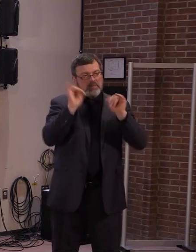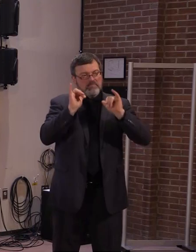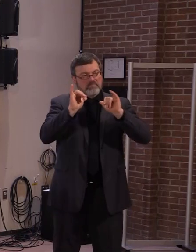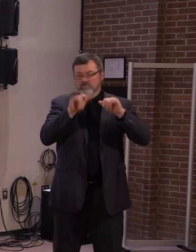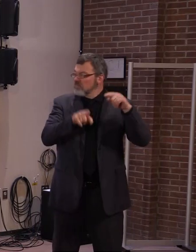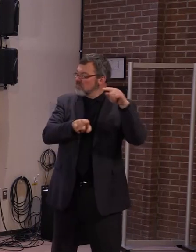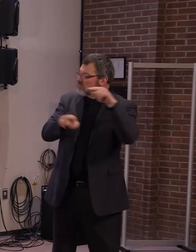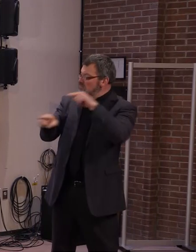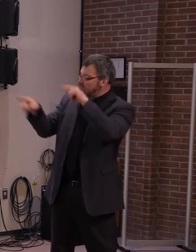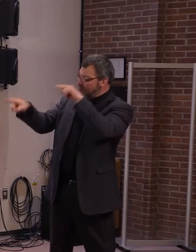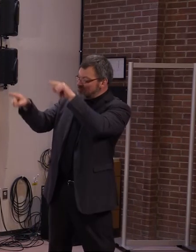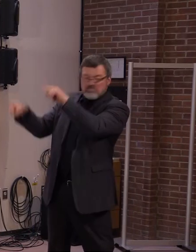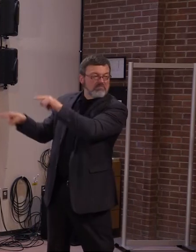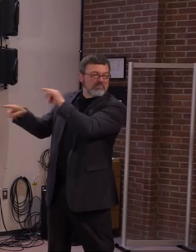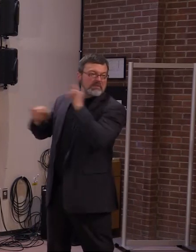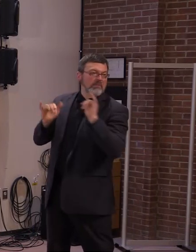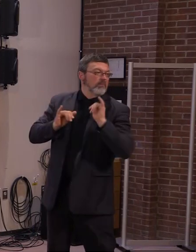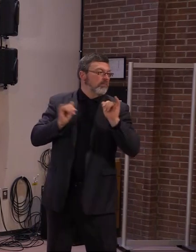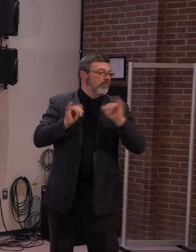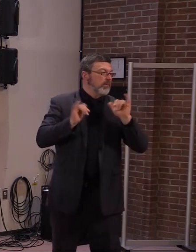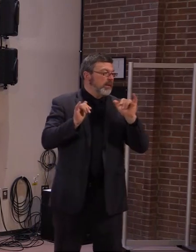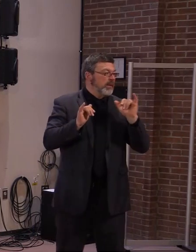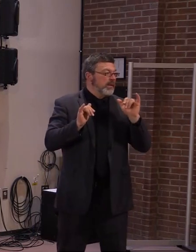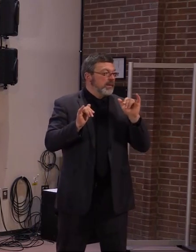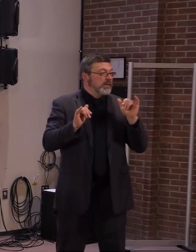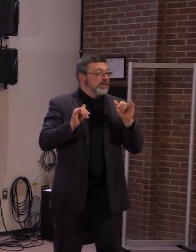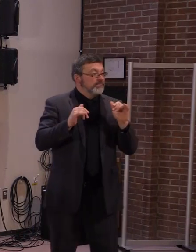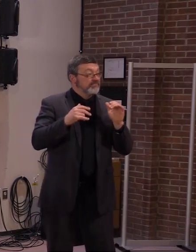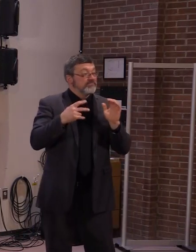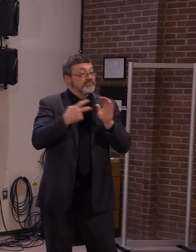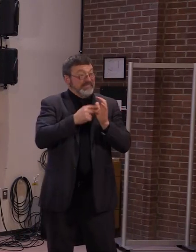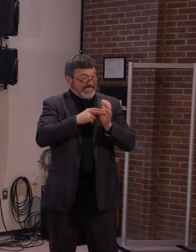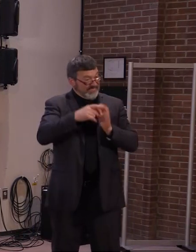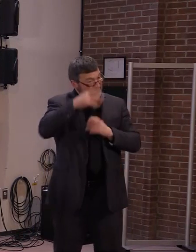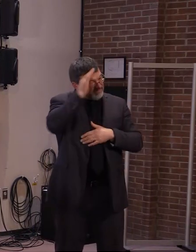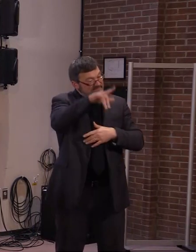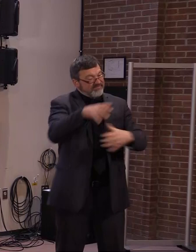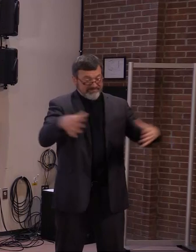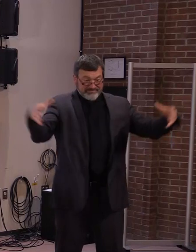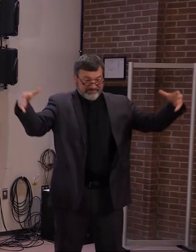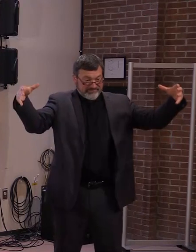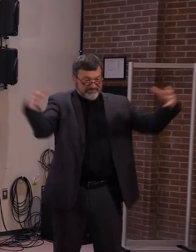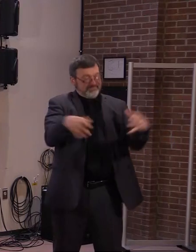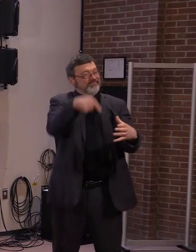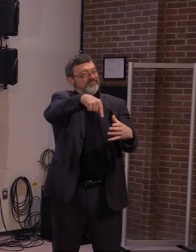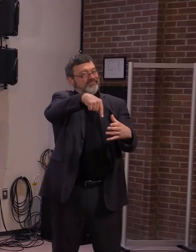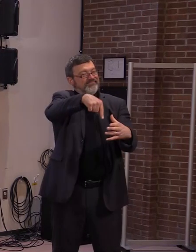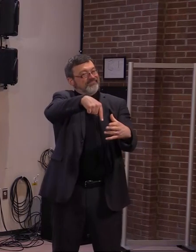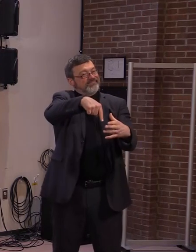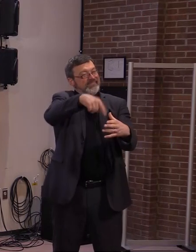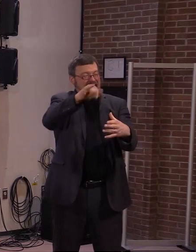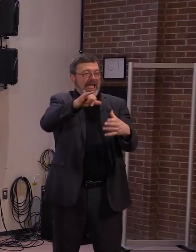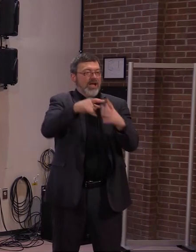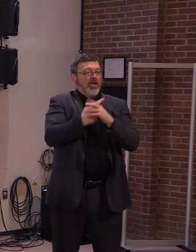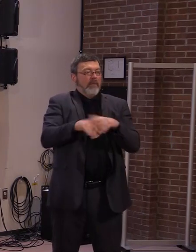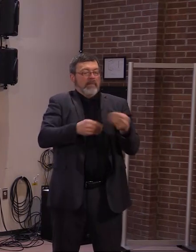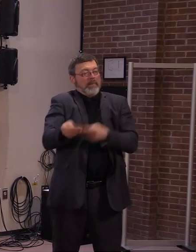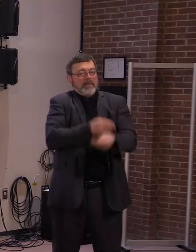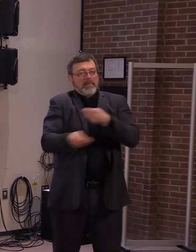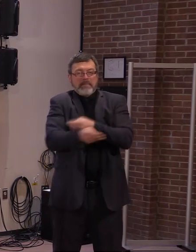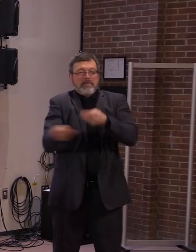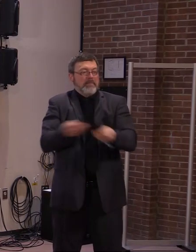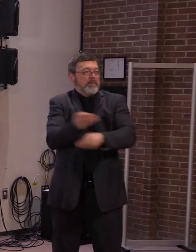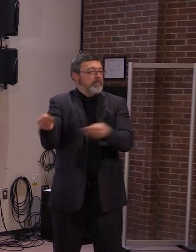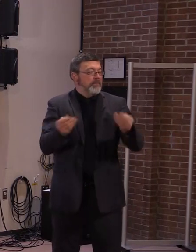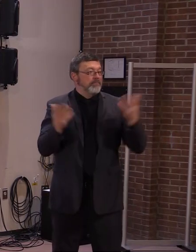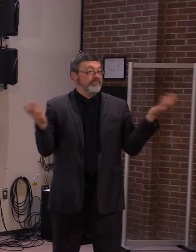indicating, of course, that there was a surge following that holiday. Also, though, it is important to point out that with the